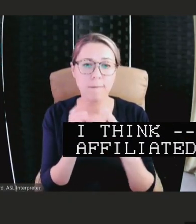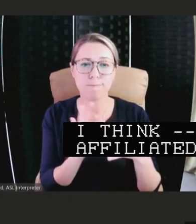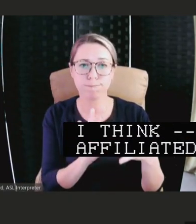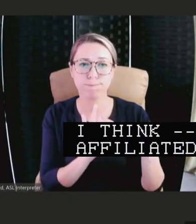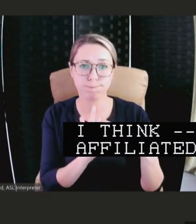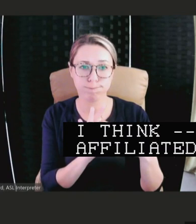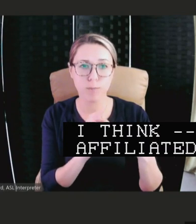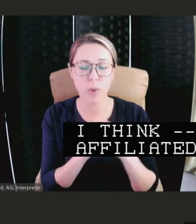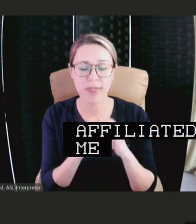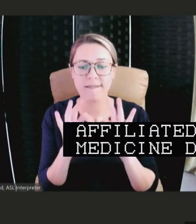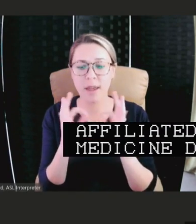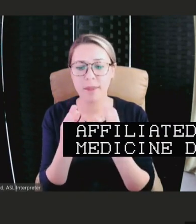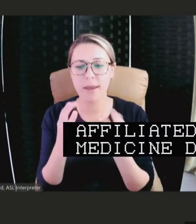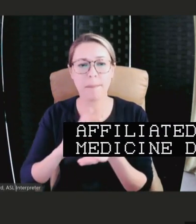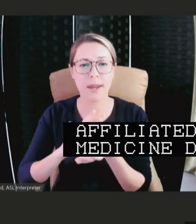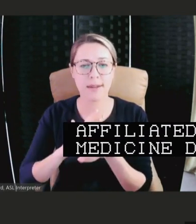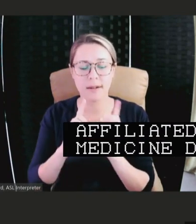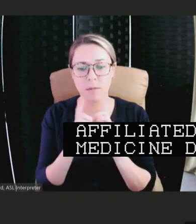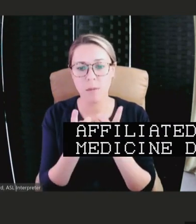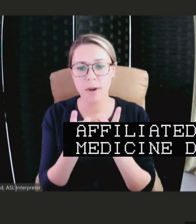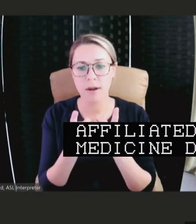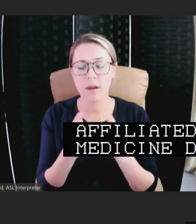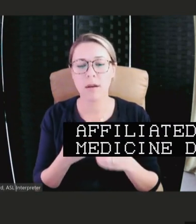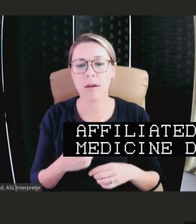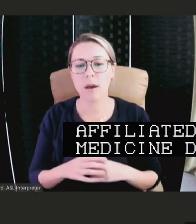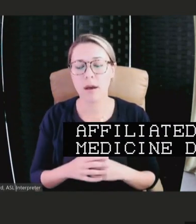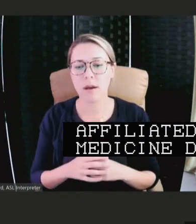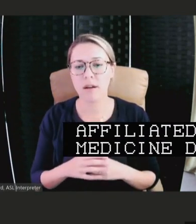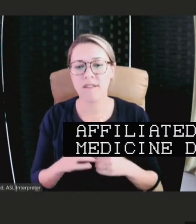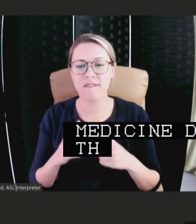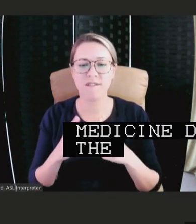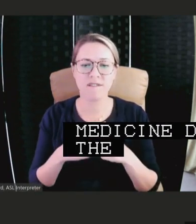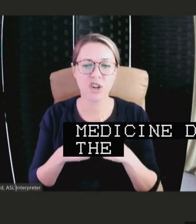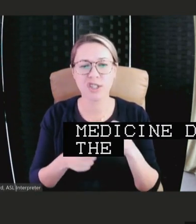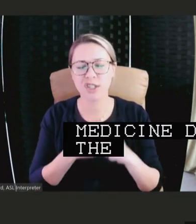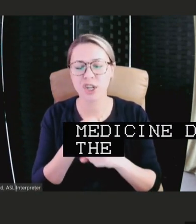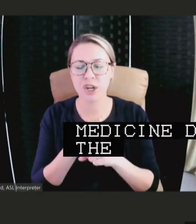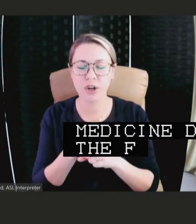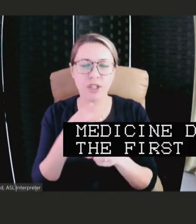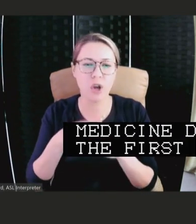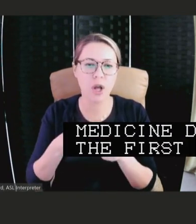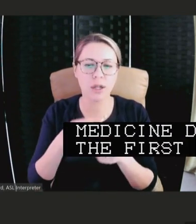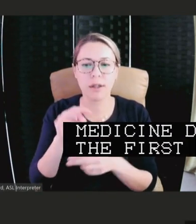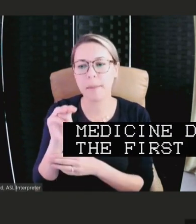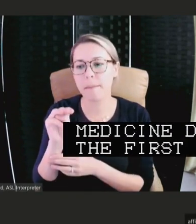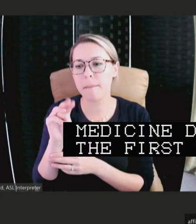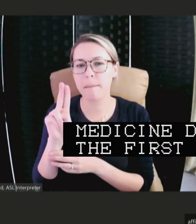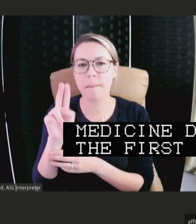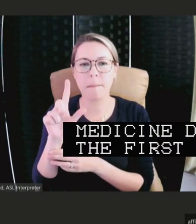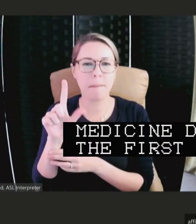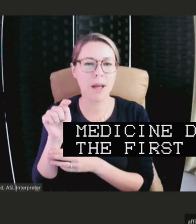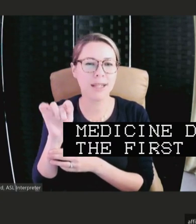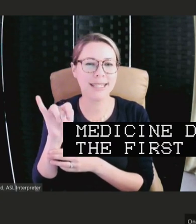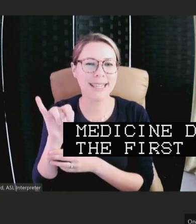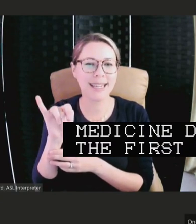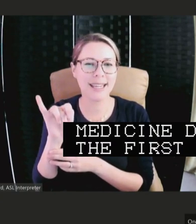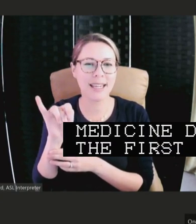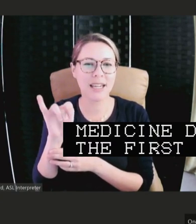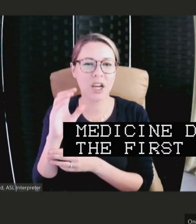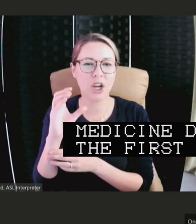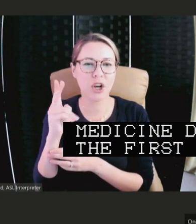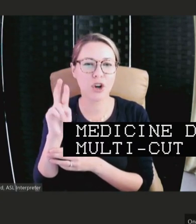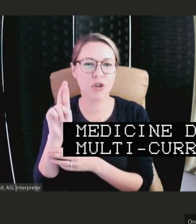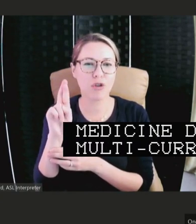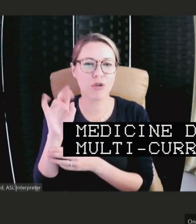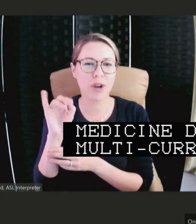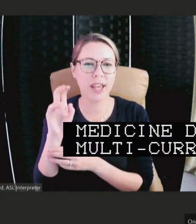of the first year, like a multi-curricular one at Tufts. But it's an excellent